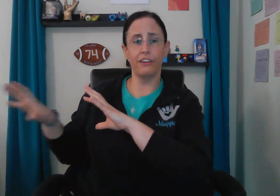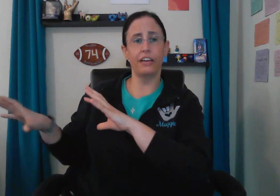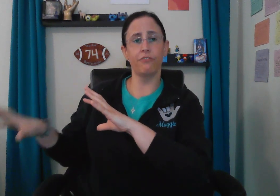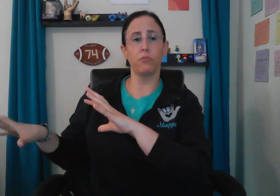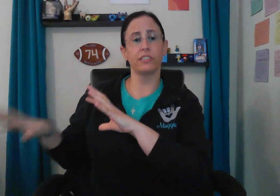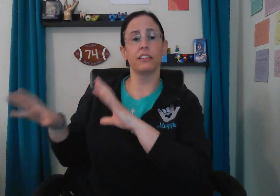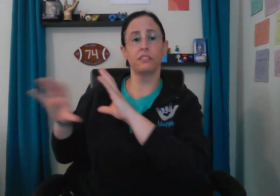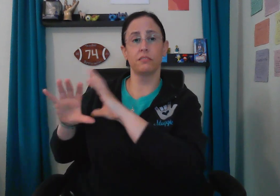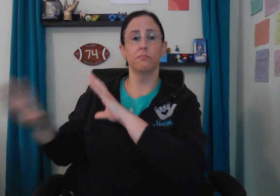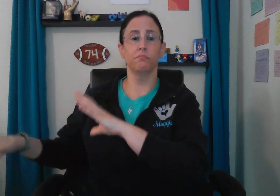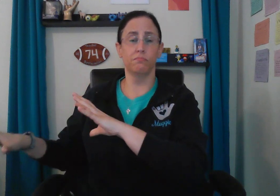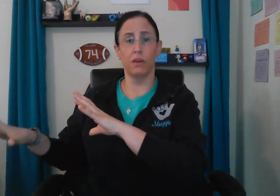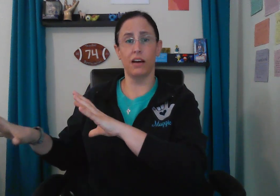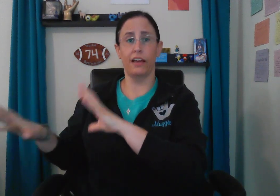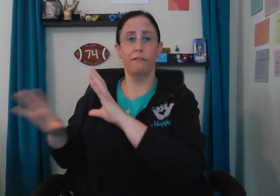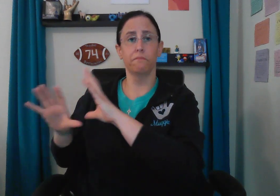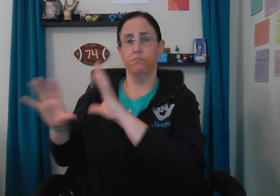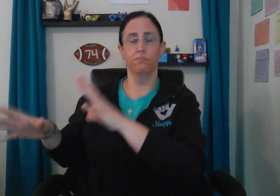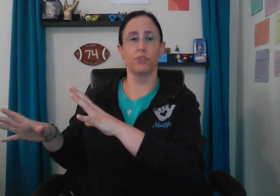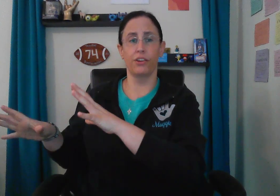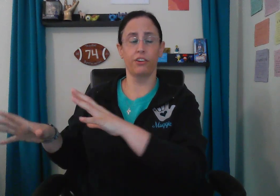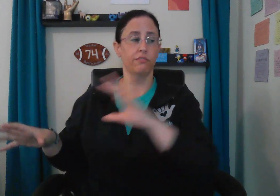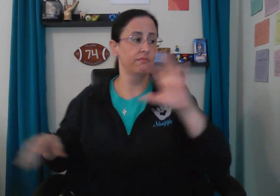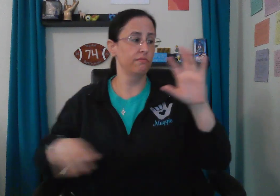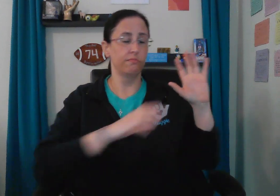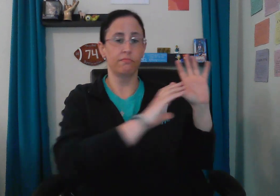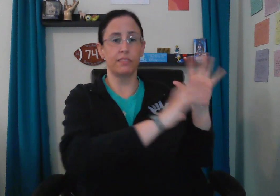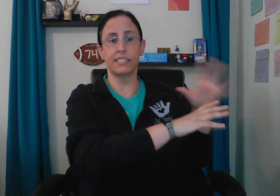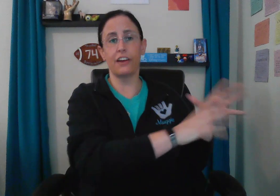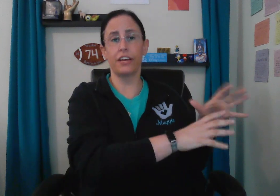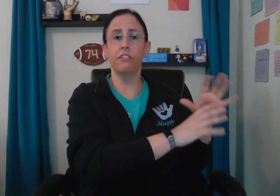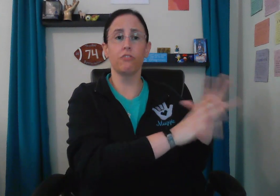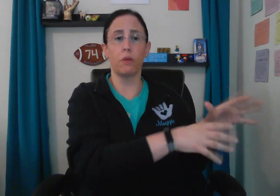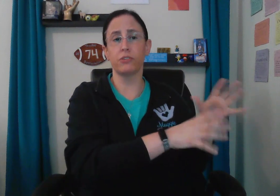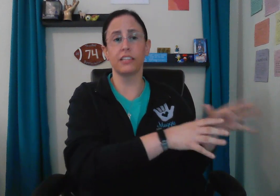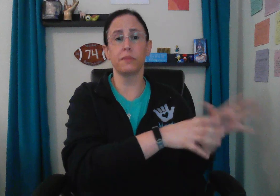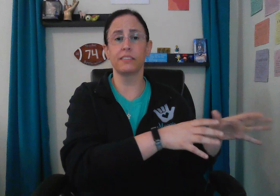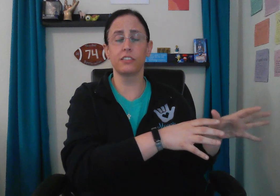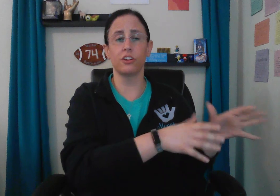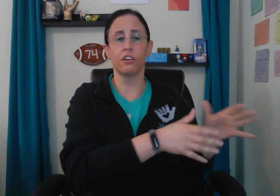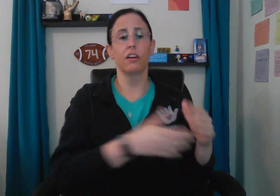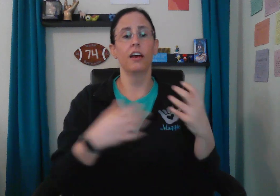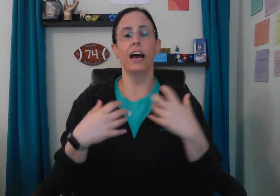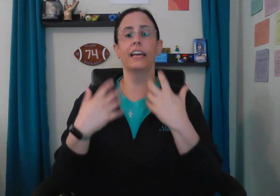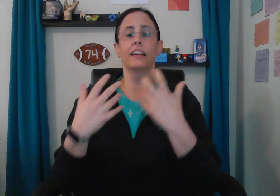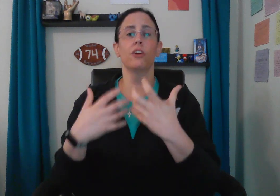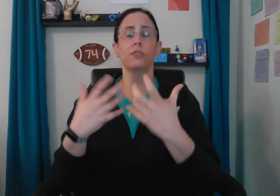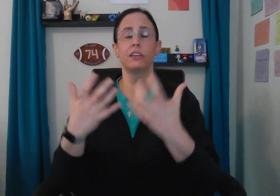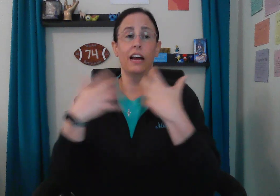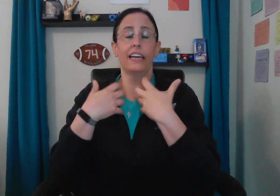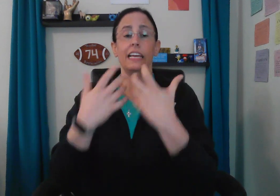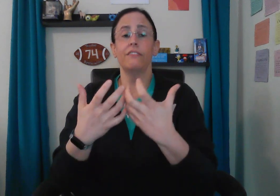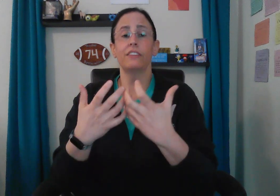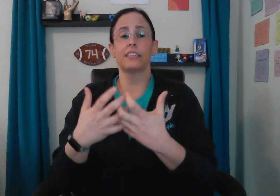area represents my brother. This area represents my sister. I can even